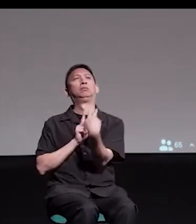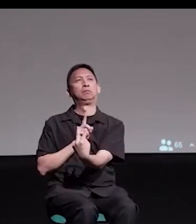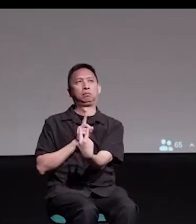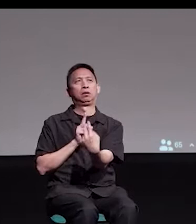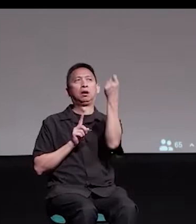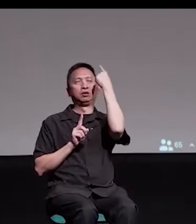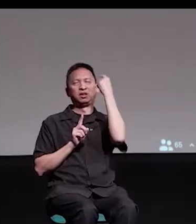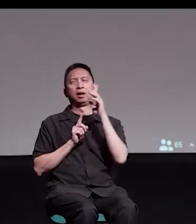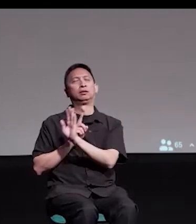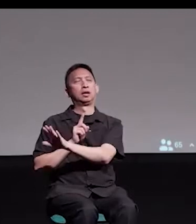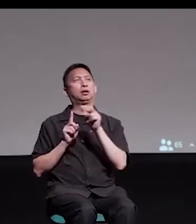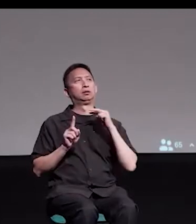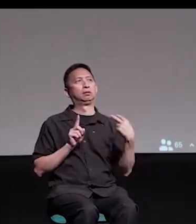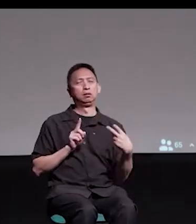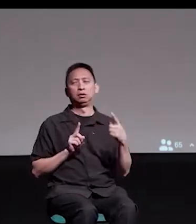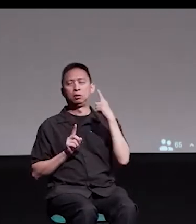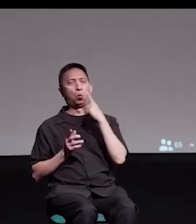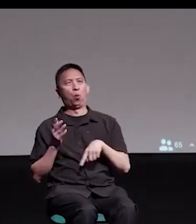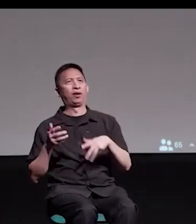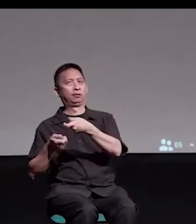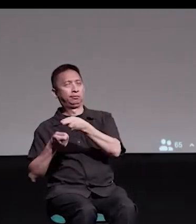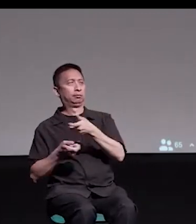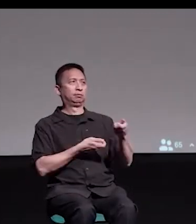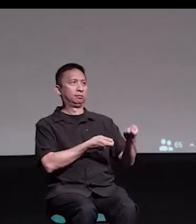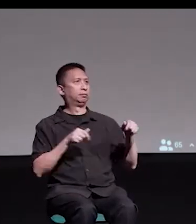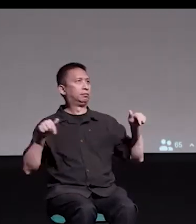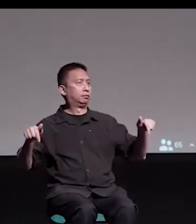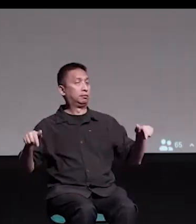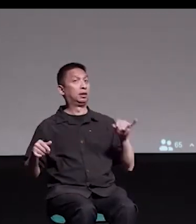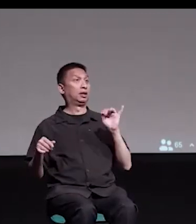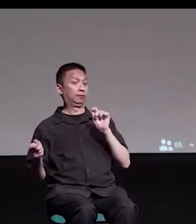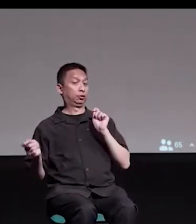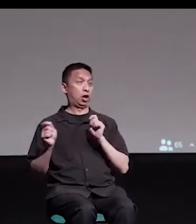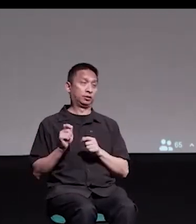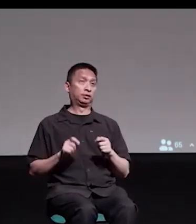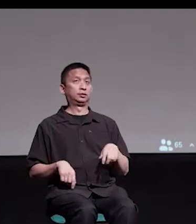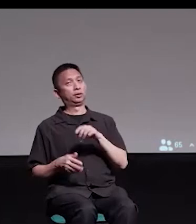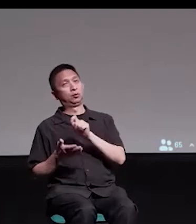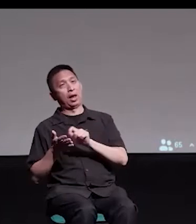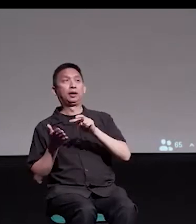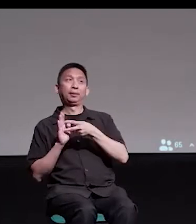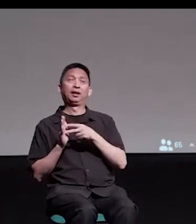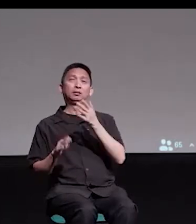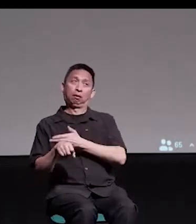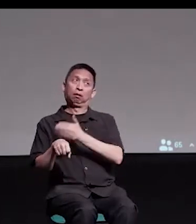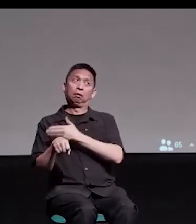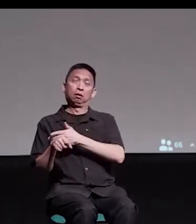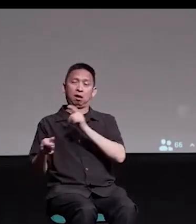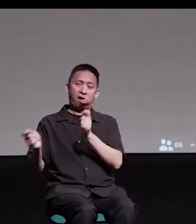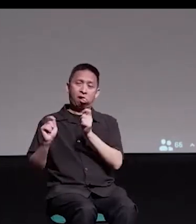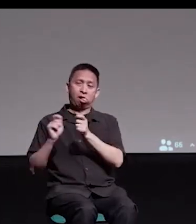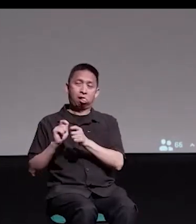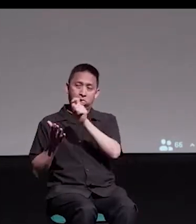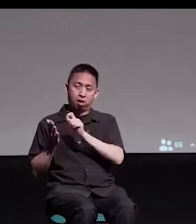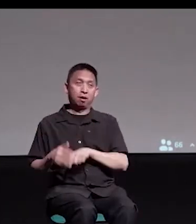in and what is going to engage them continually and to change it. Writing is rewriting, editing is re-editing. So I feel